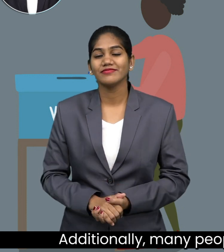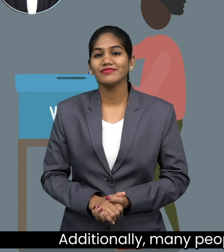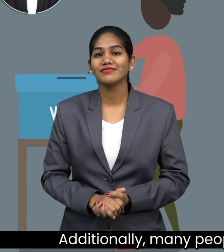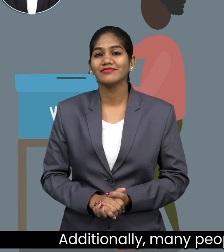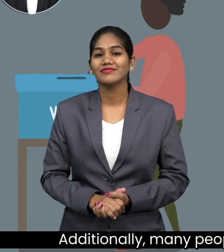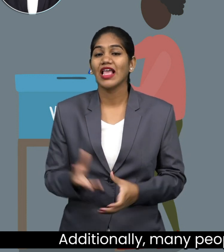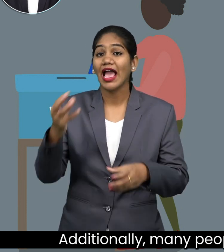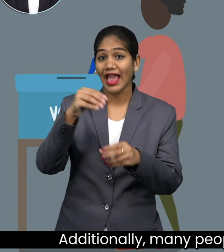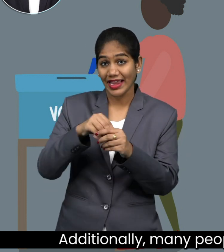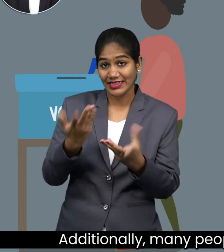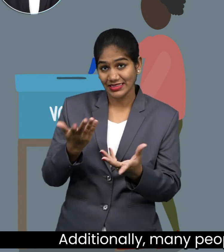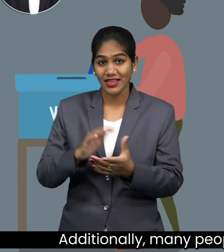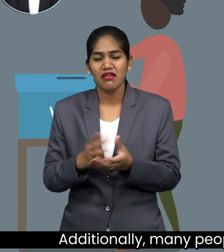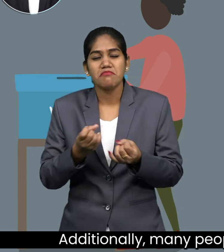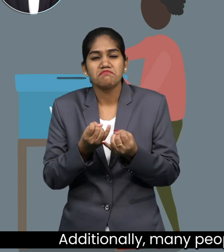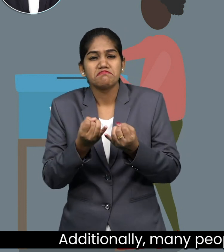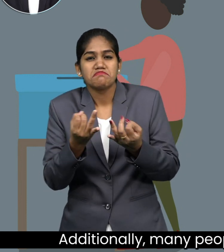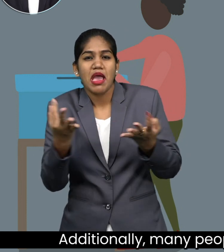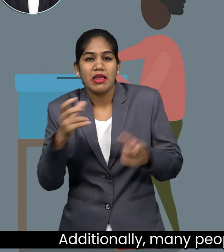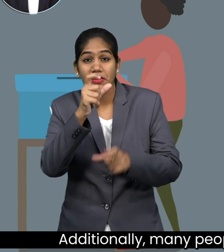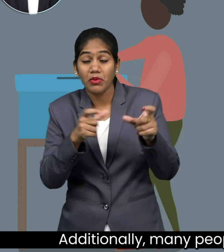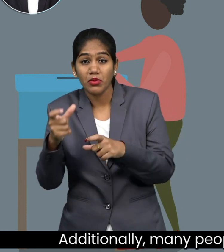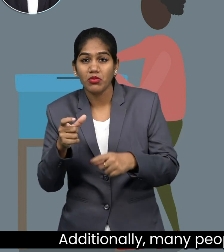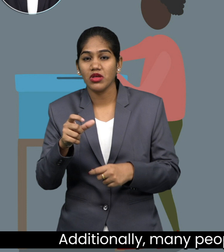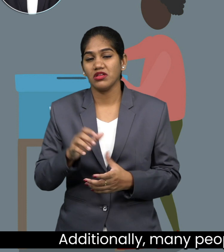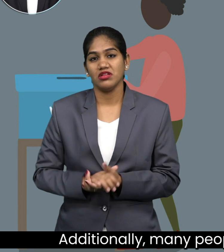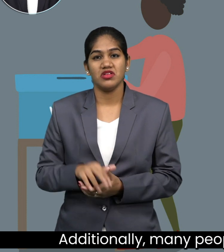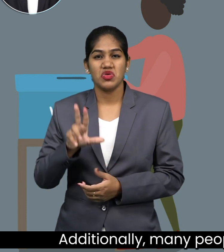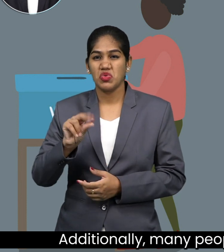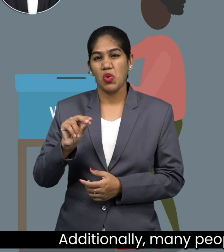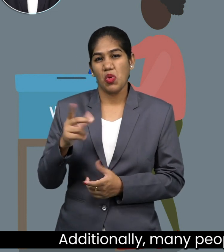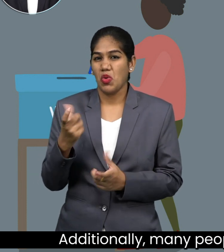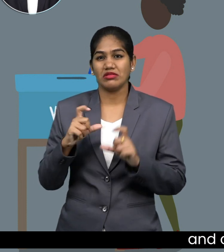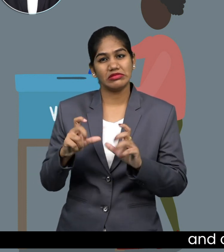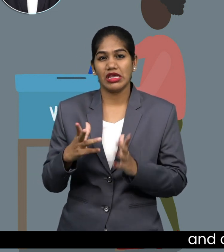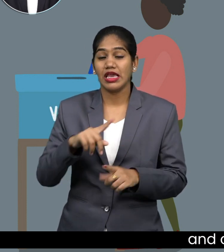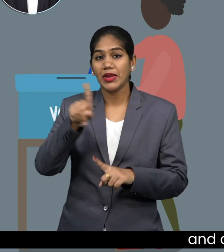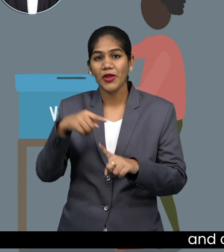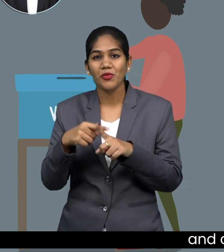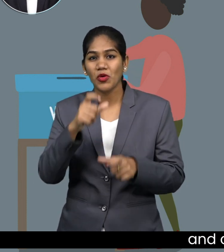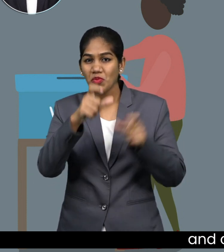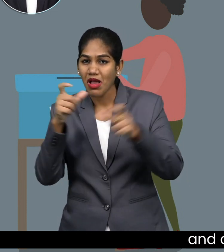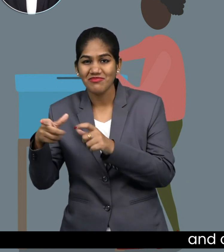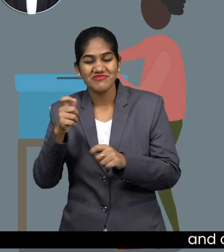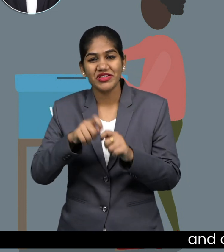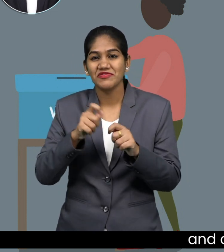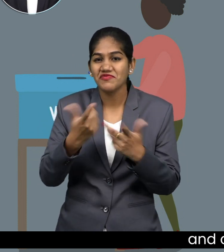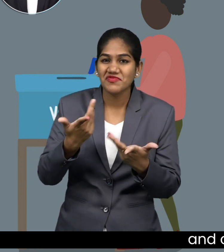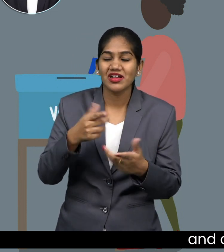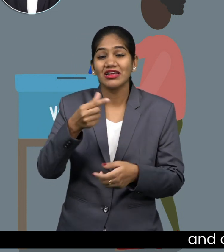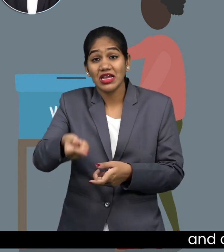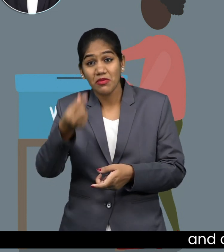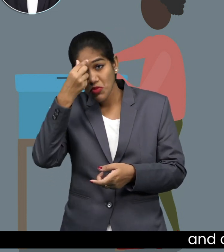Additionally, many people do not care about public matters and chose not to vote.